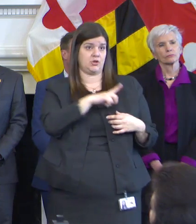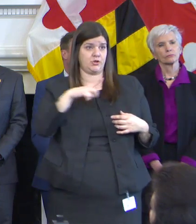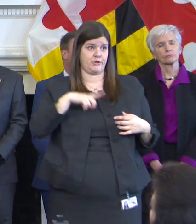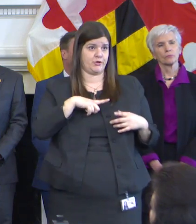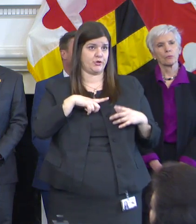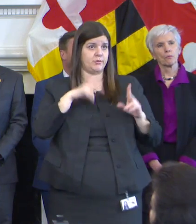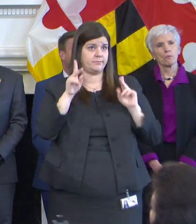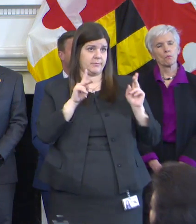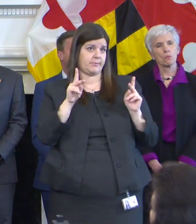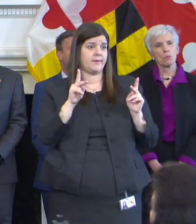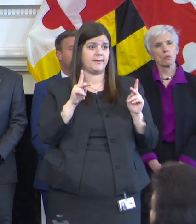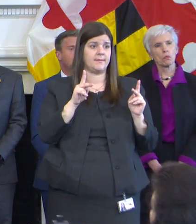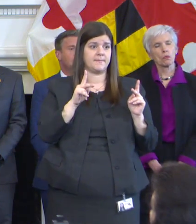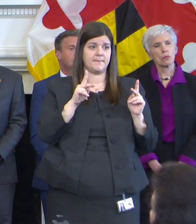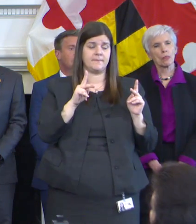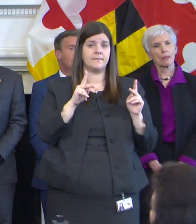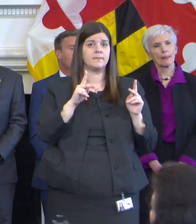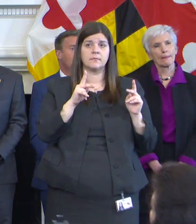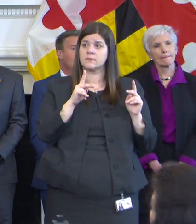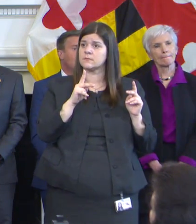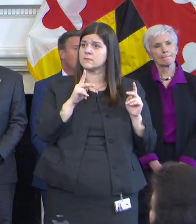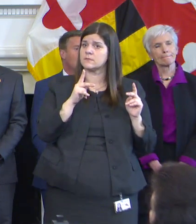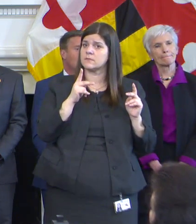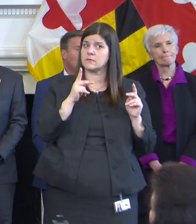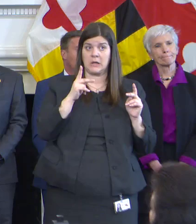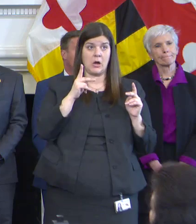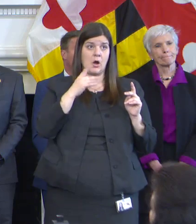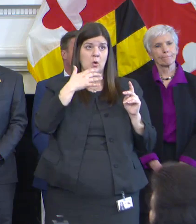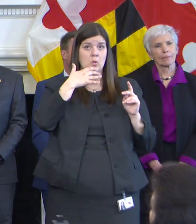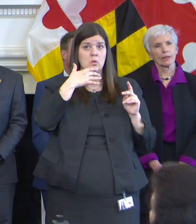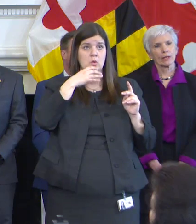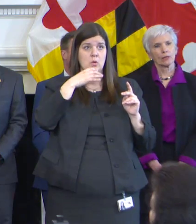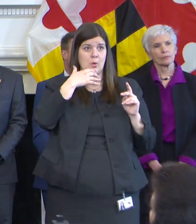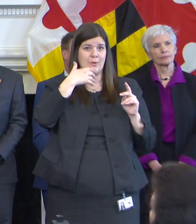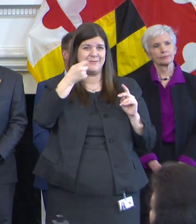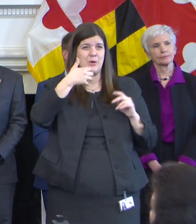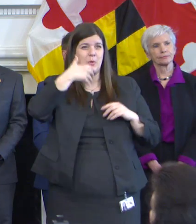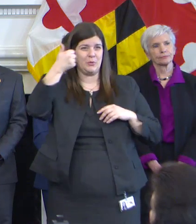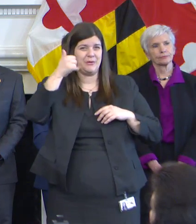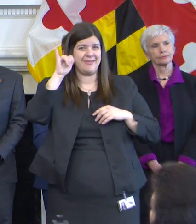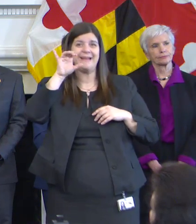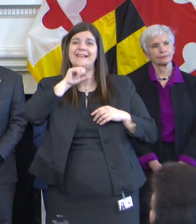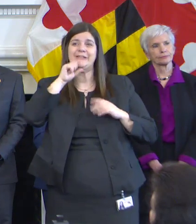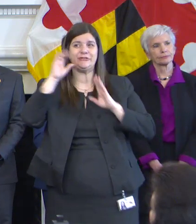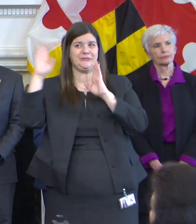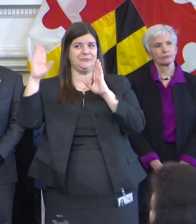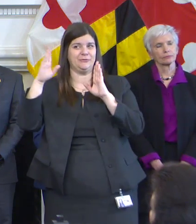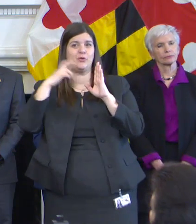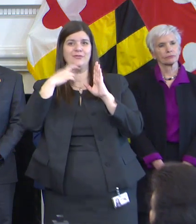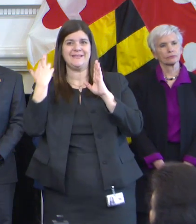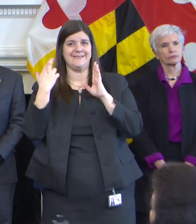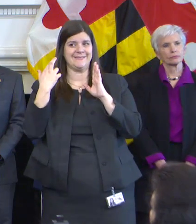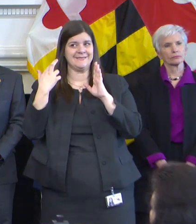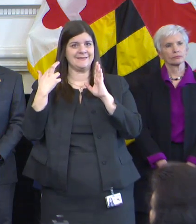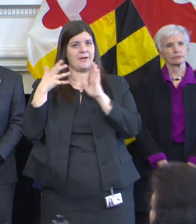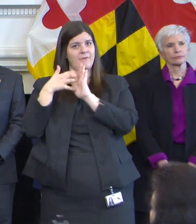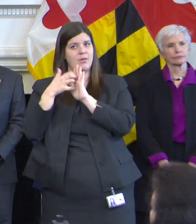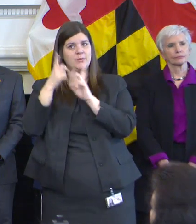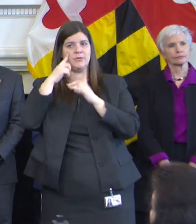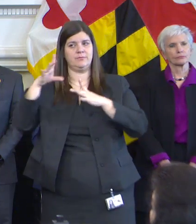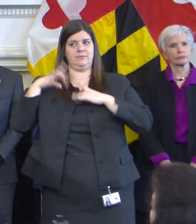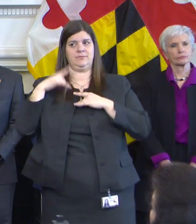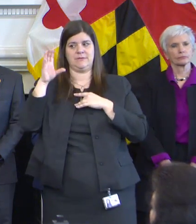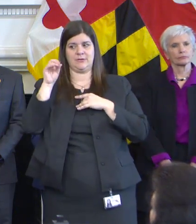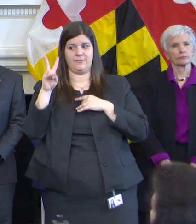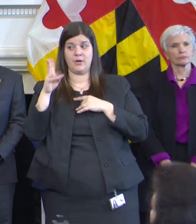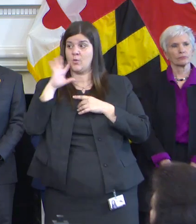they'll be elected members of the Assembly, are in the age group you referenced. Is the plan now to keep to the current calendar? Yeah, I think at